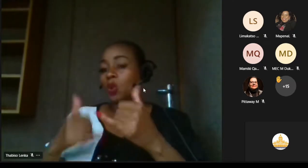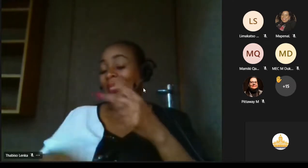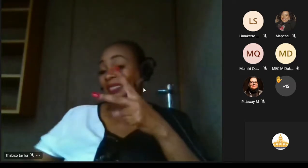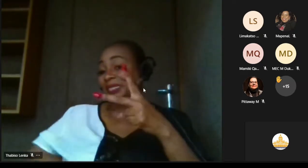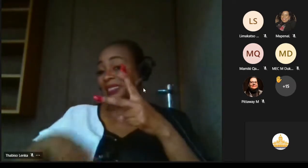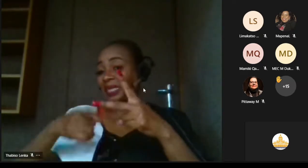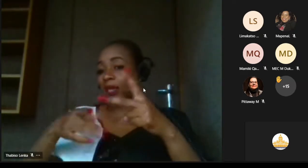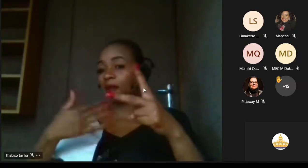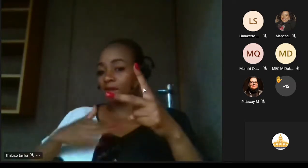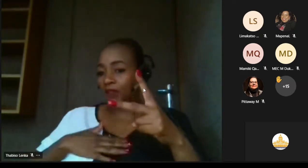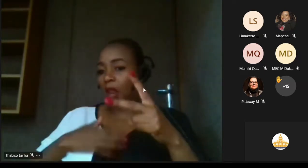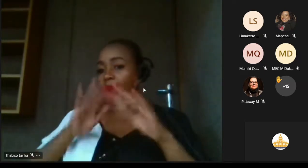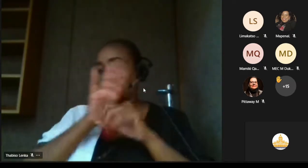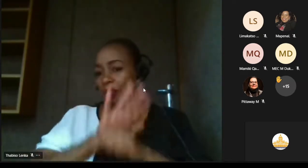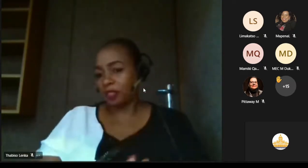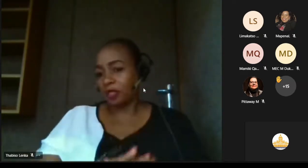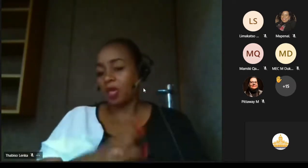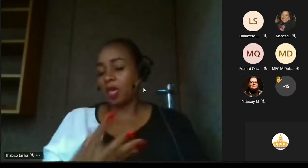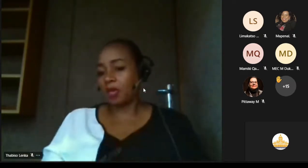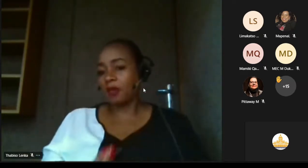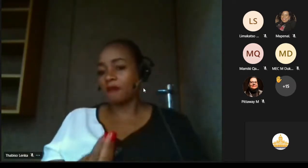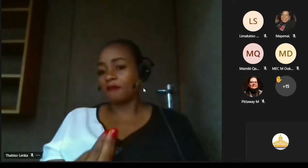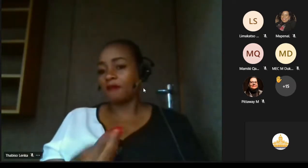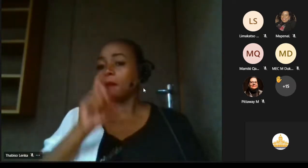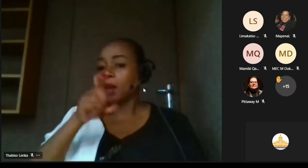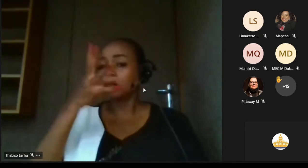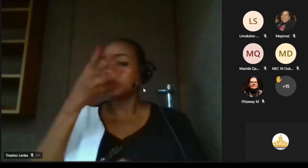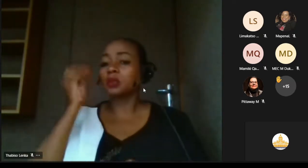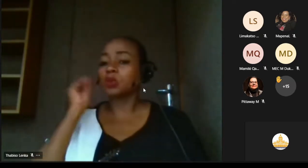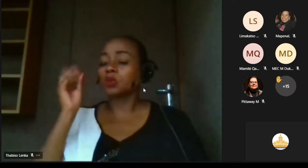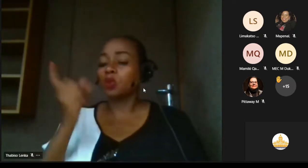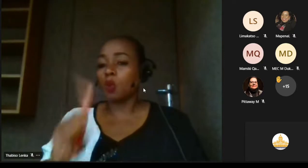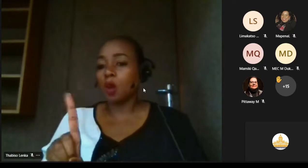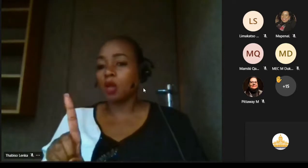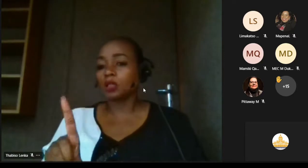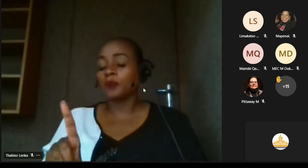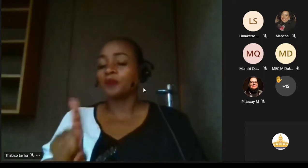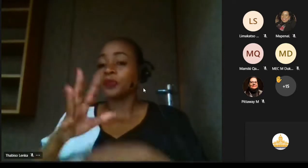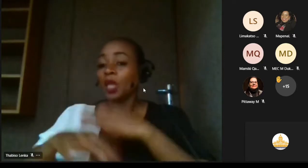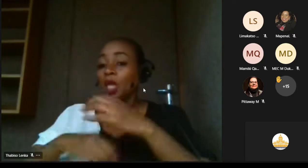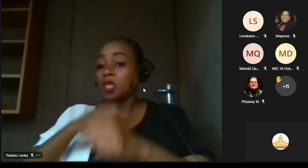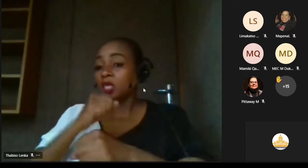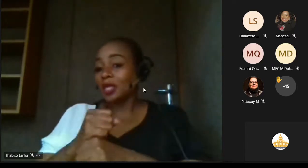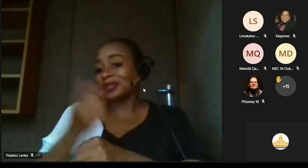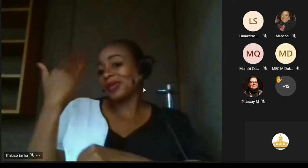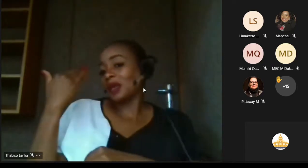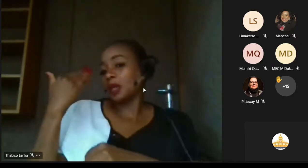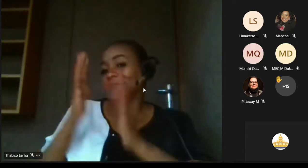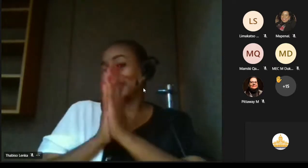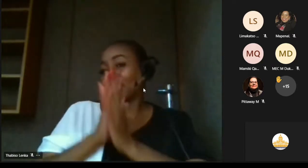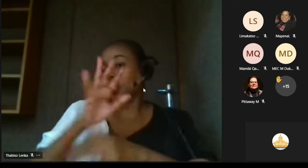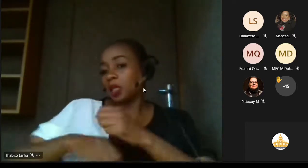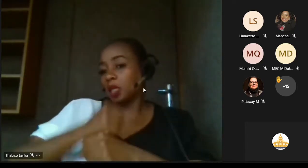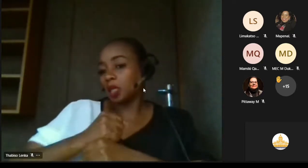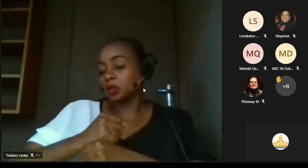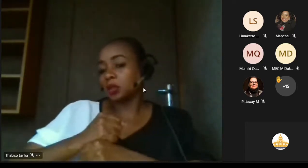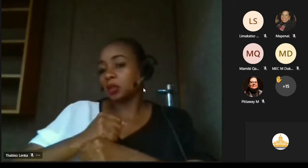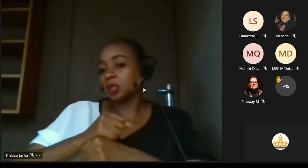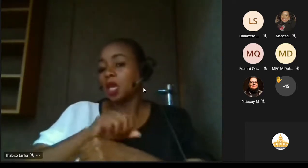remained fairly constant. It should be further noted that over the past 10 years, our Free State economy grew